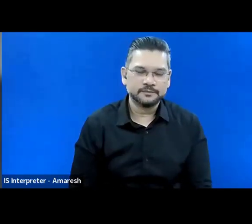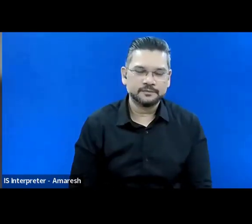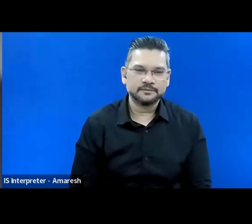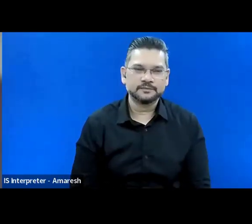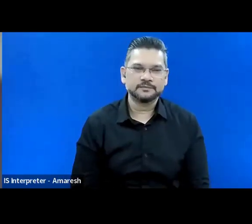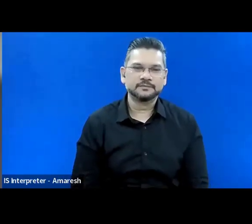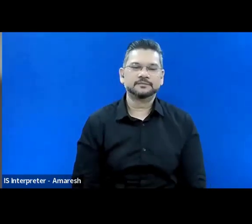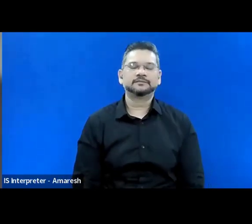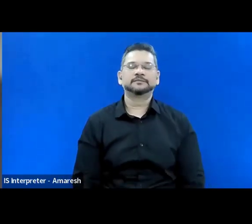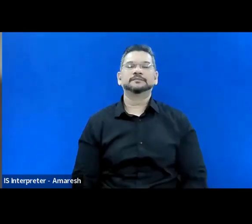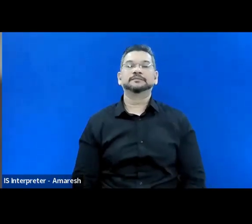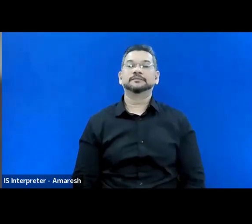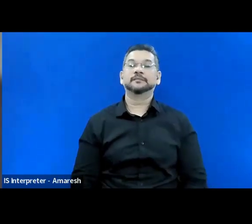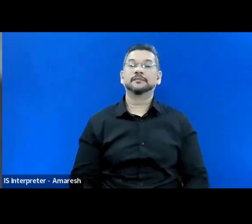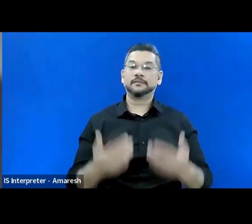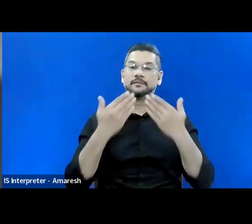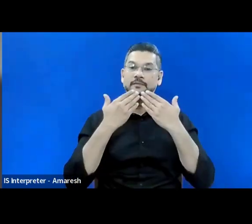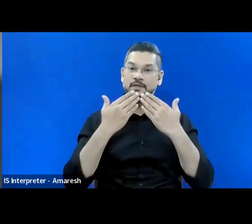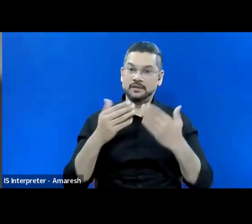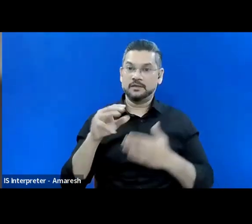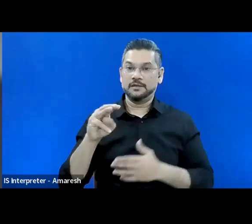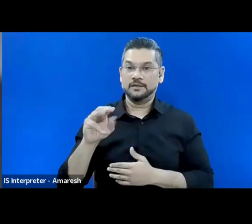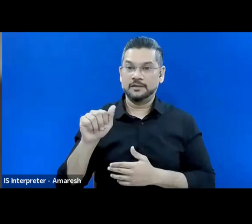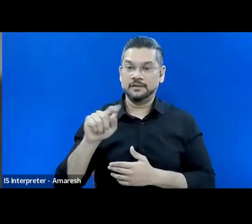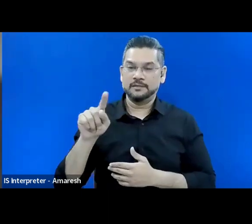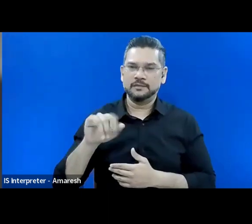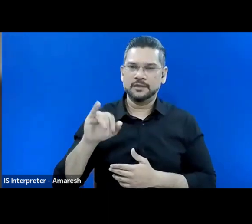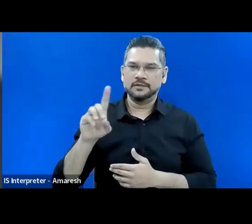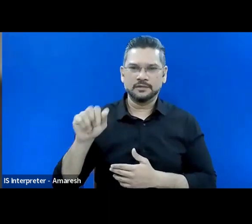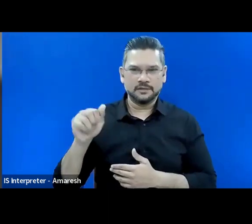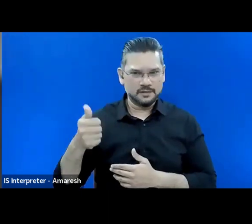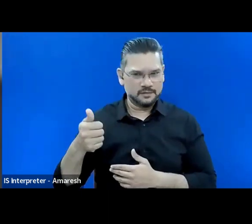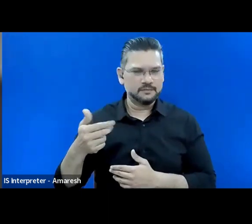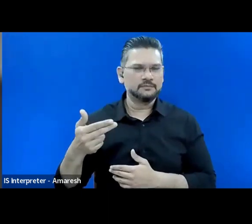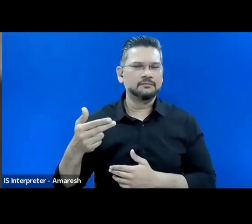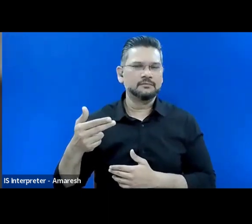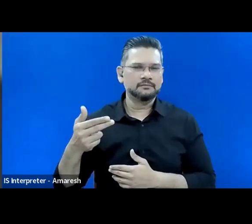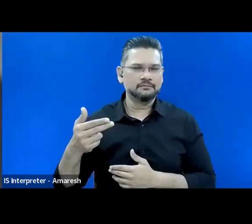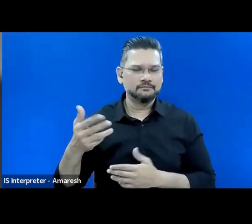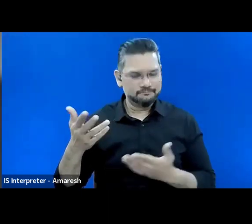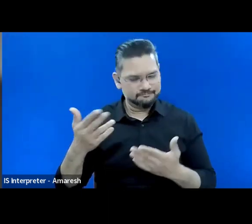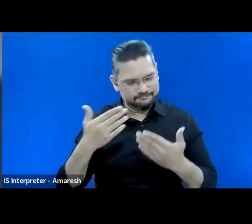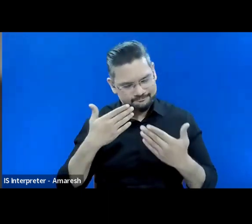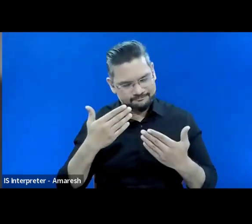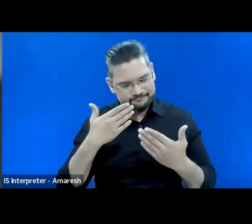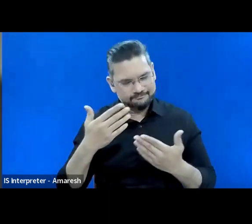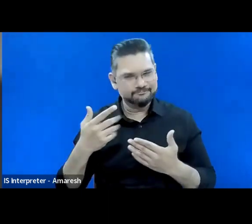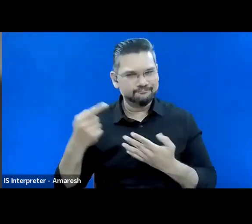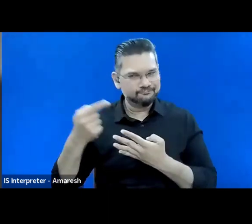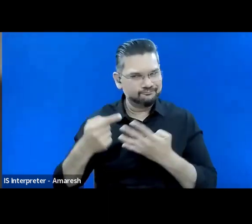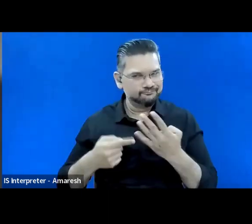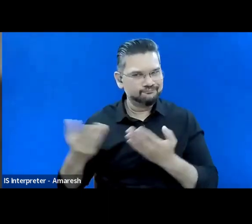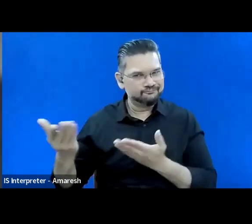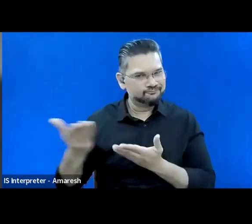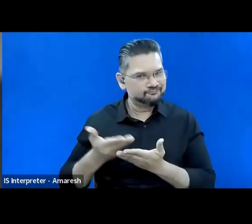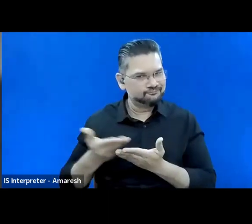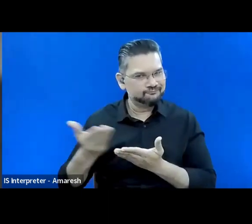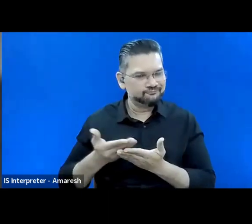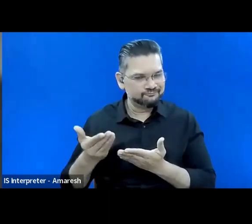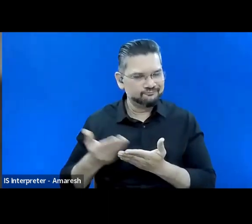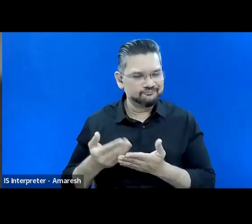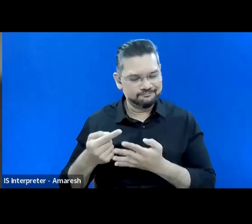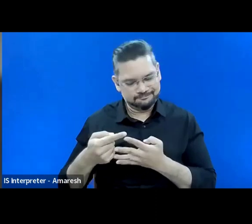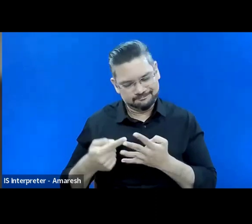Thank you. Thank you so much, Mazida, for making your submission and making all those valid points. Like, we